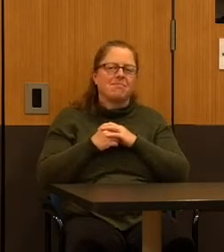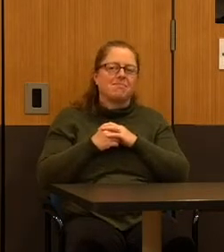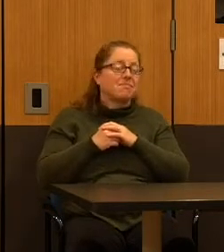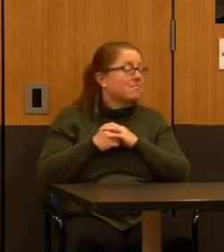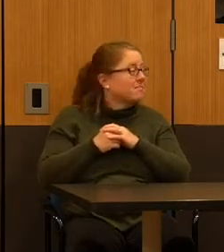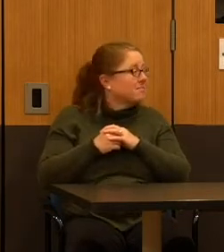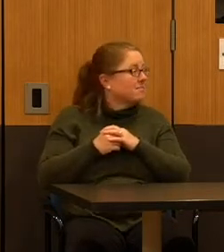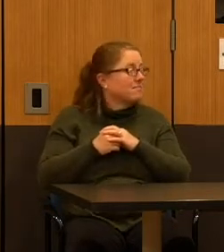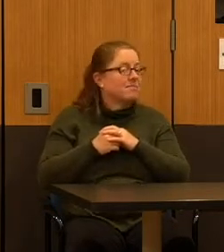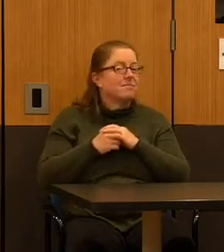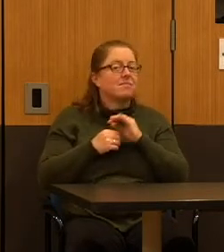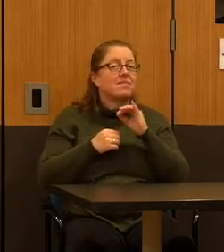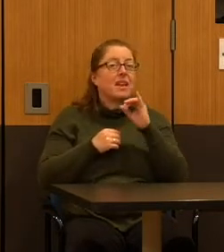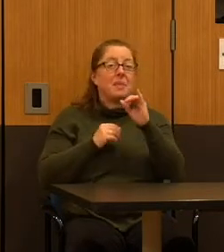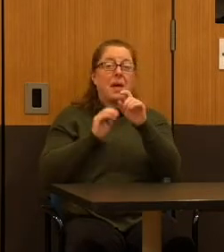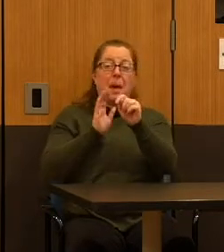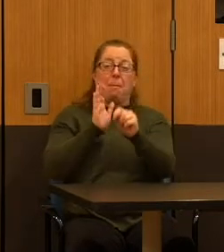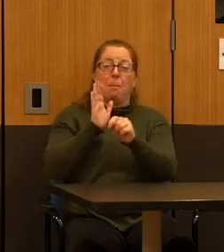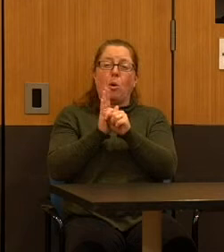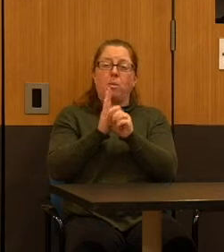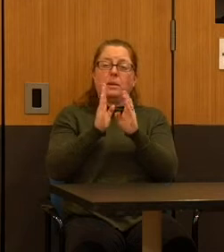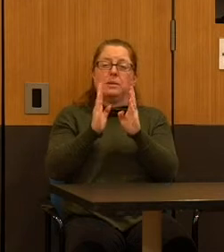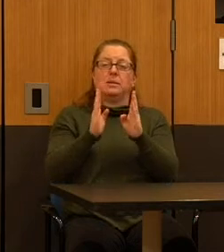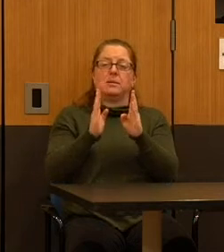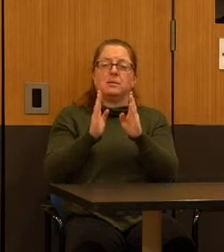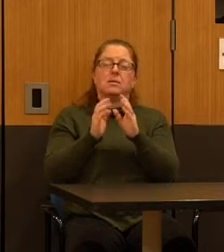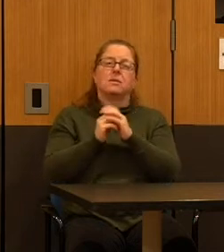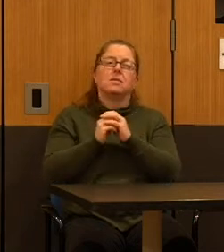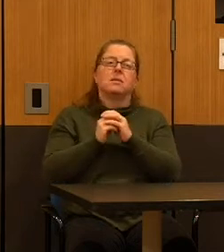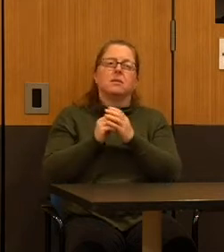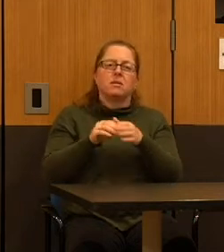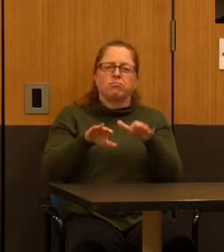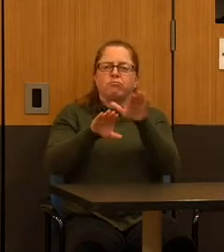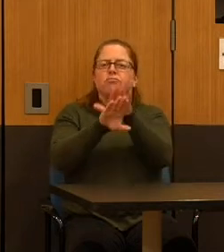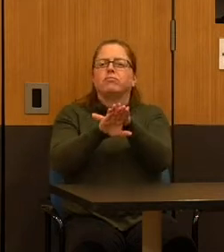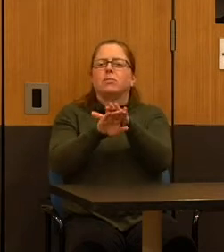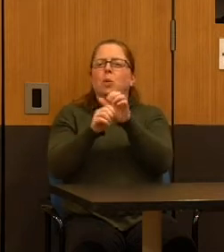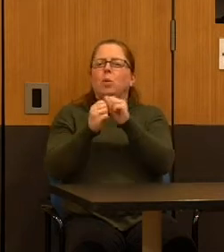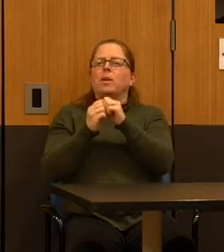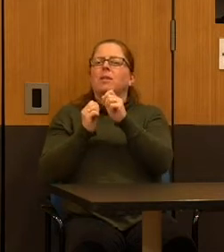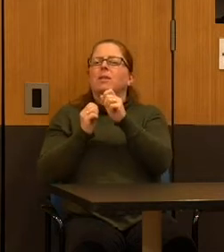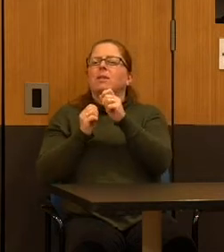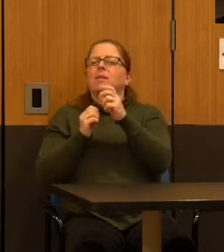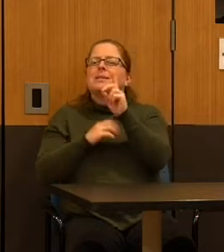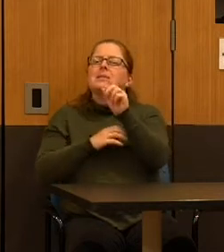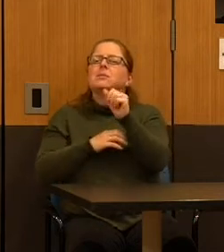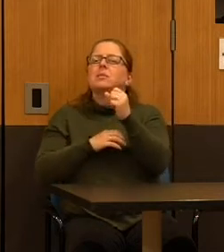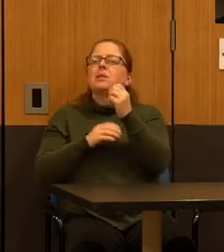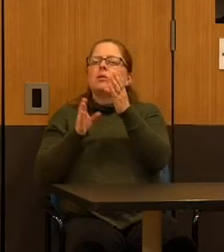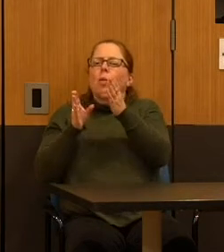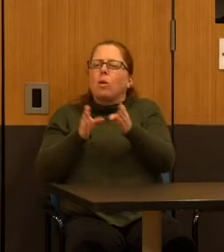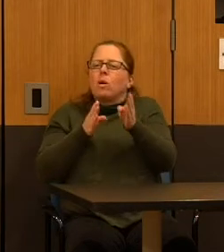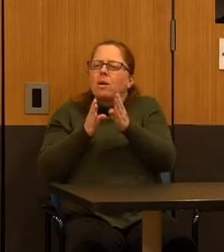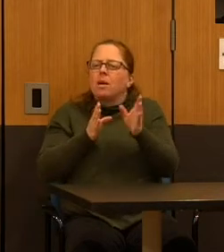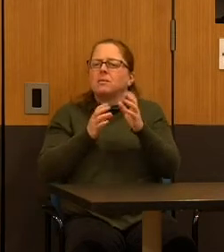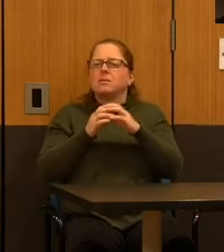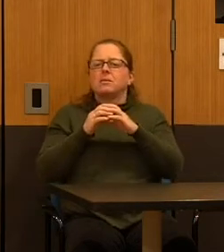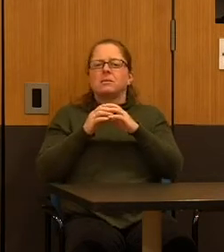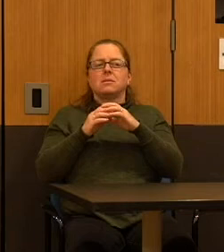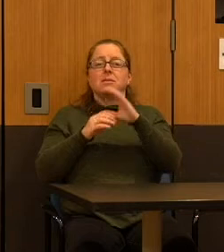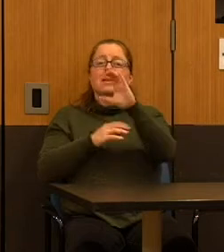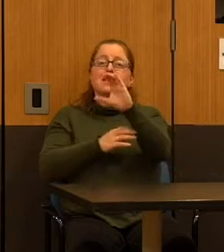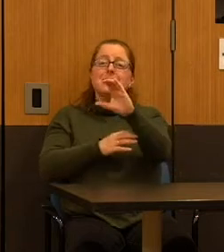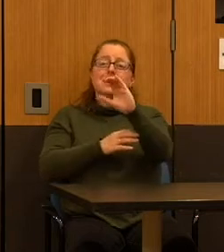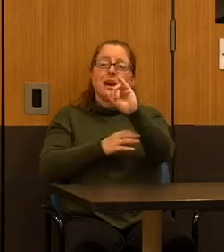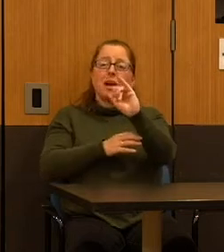This moment really overlaps with the history of disability organizing in the city, right, where the Center for Independent